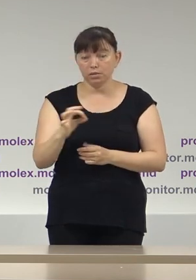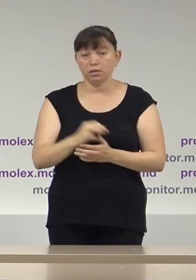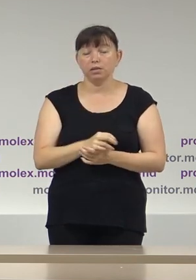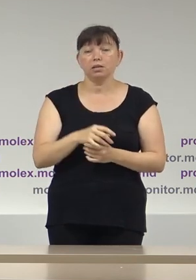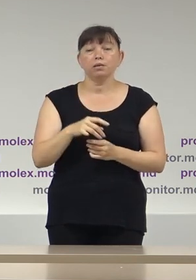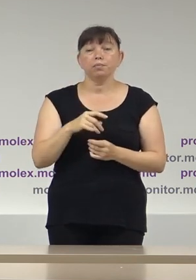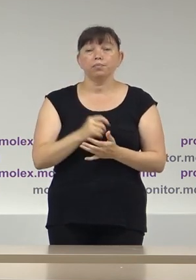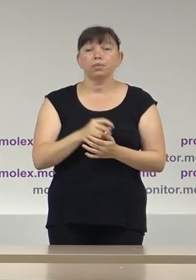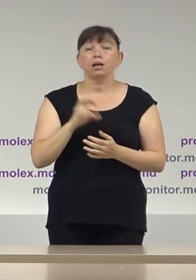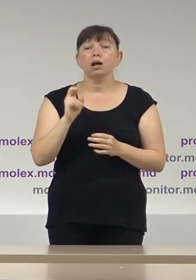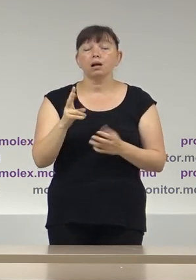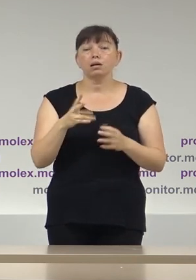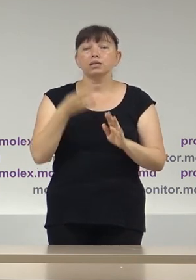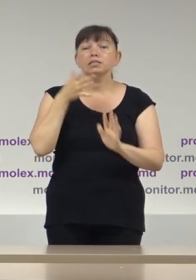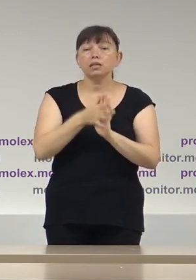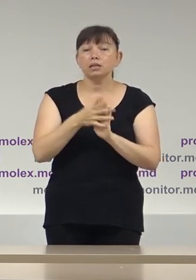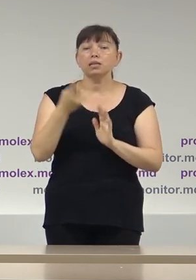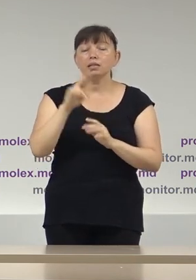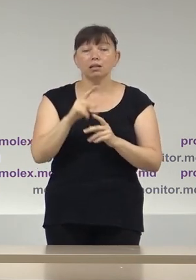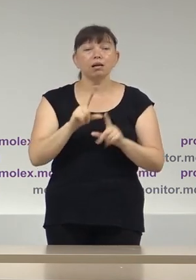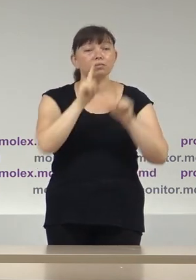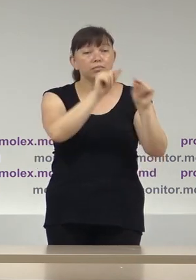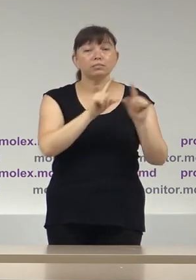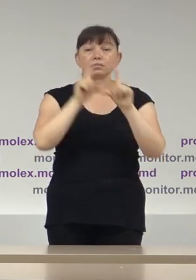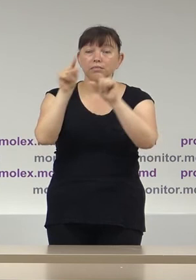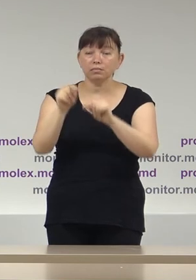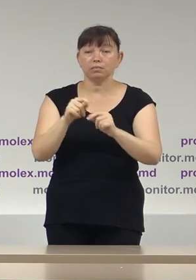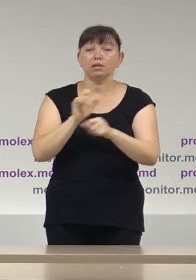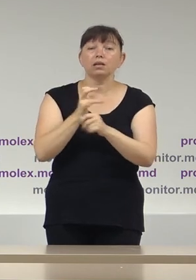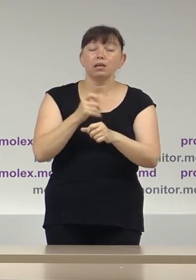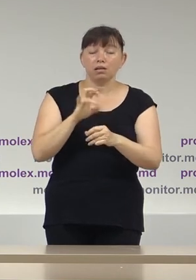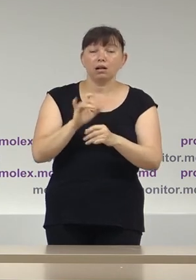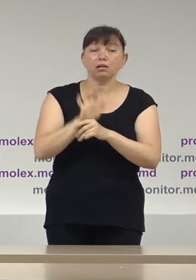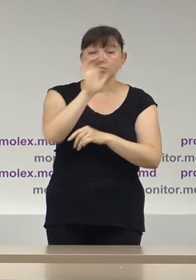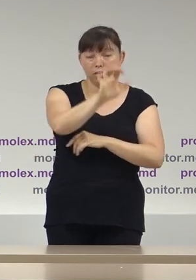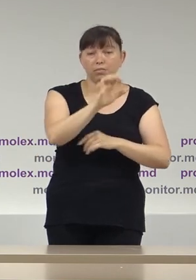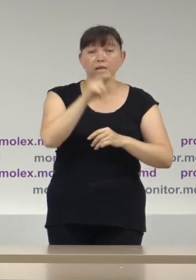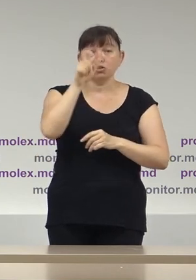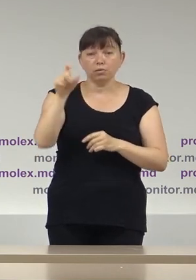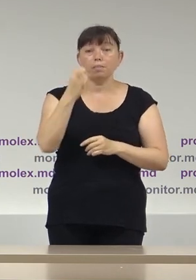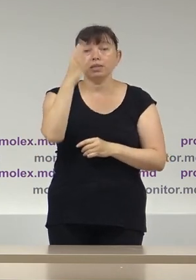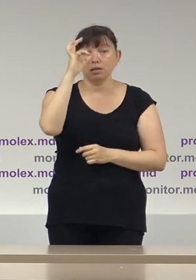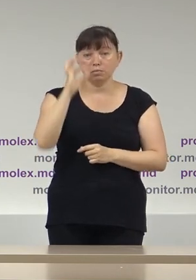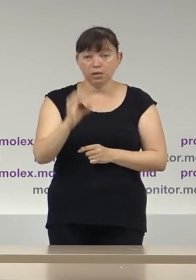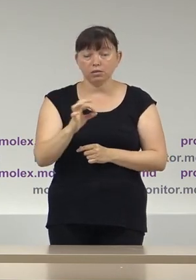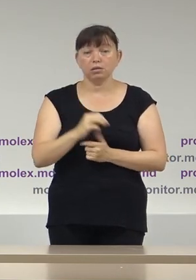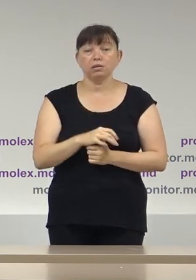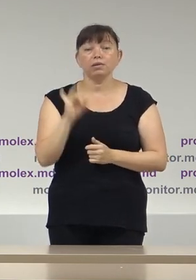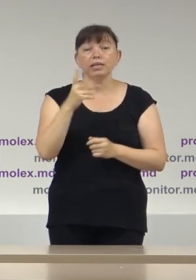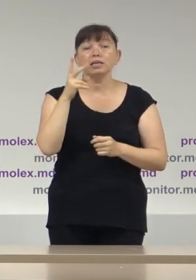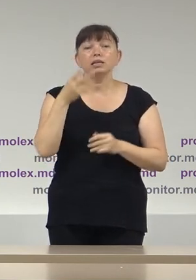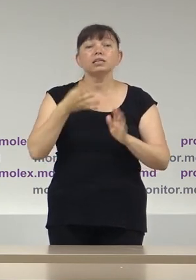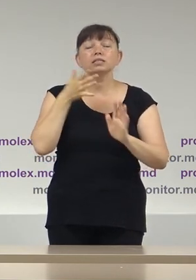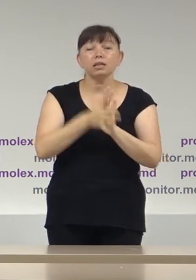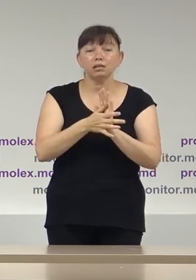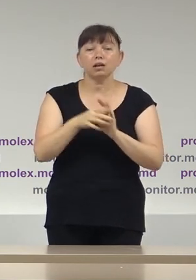for promotional materials, 41%, followed by expenses for detachment or secondment of staff,